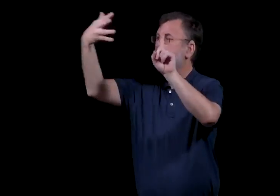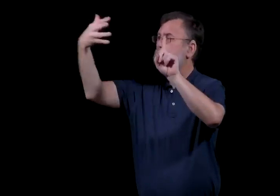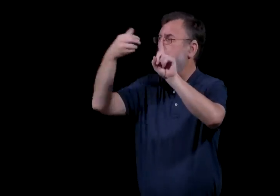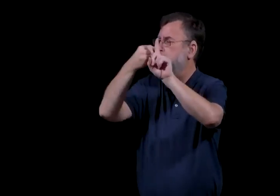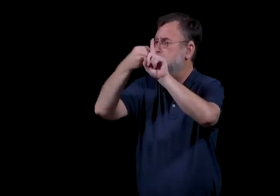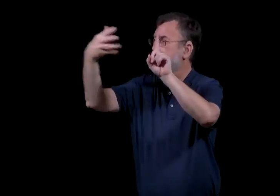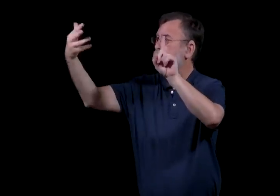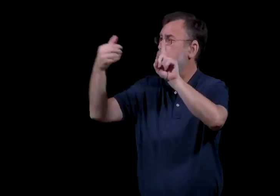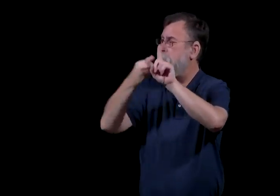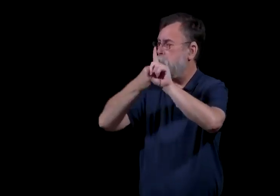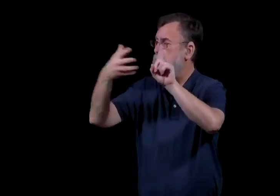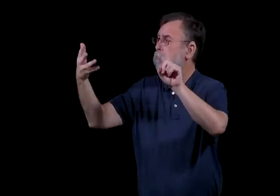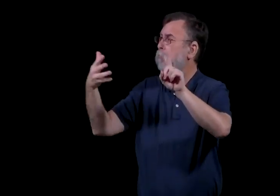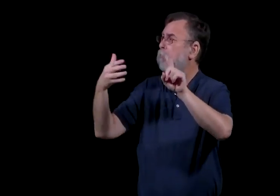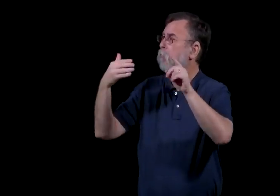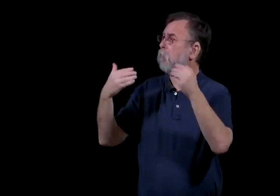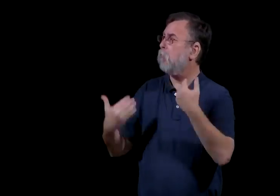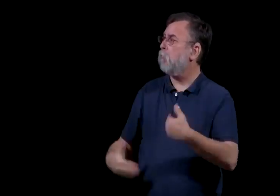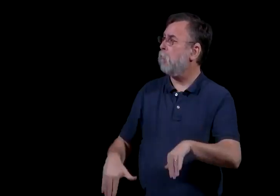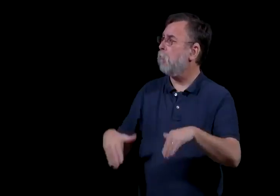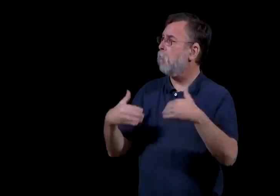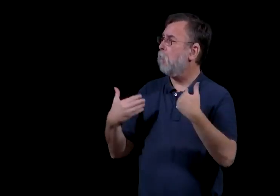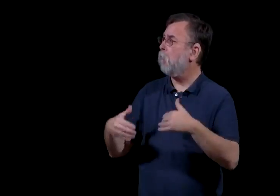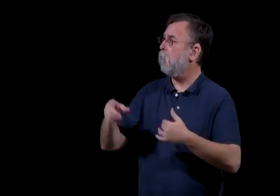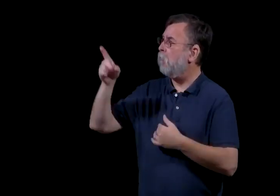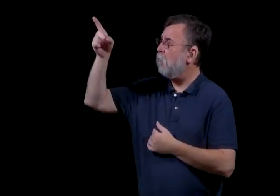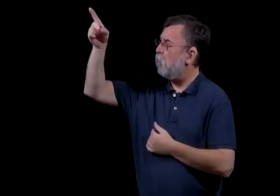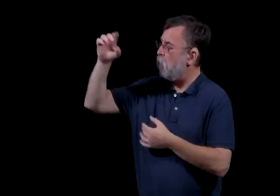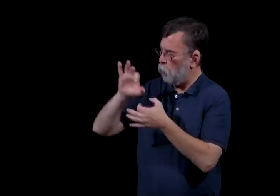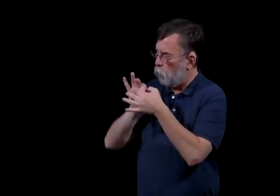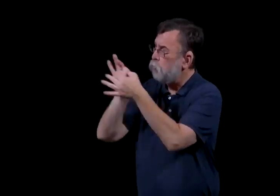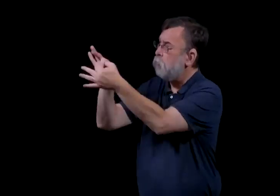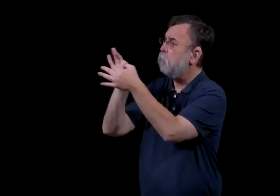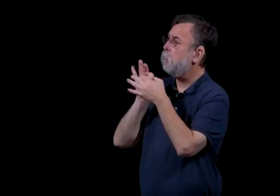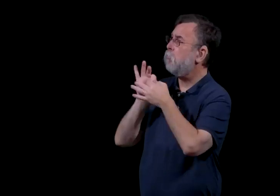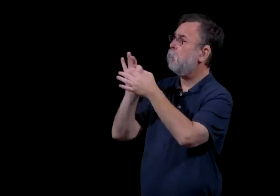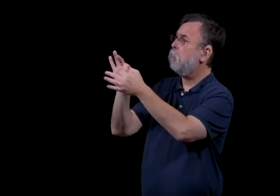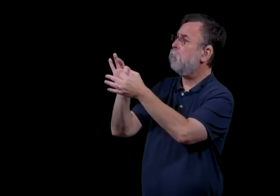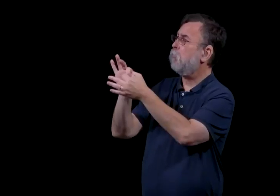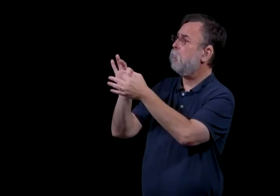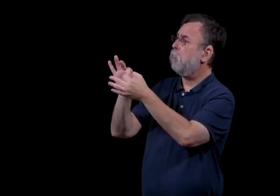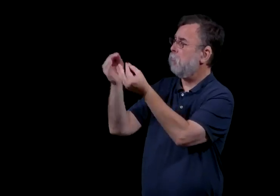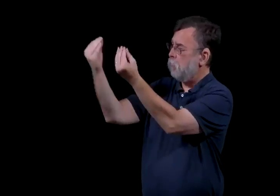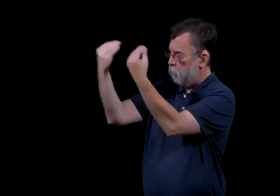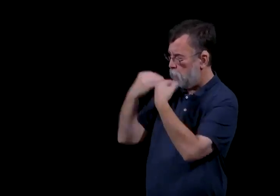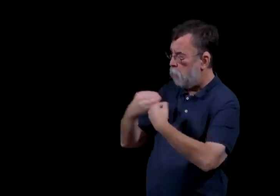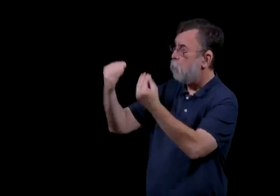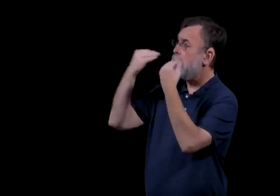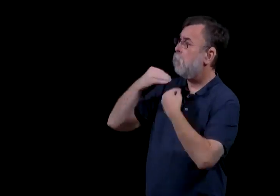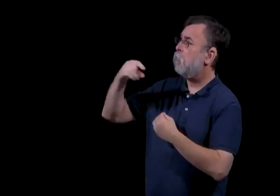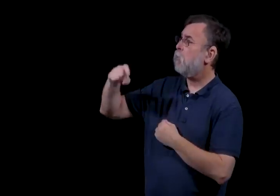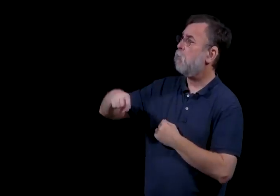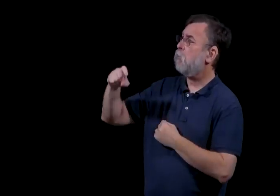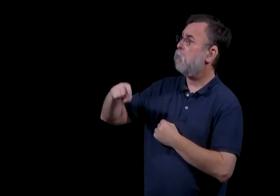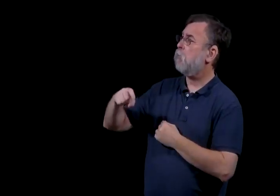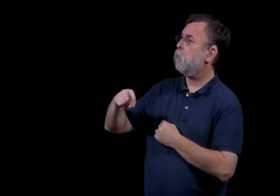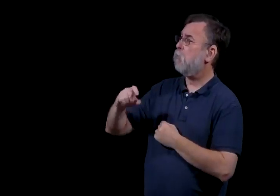we researched and studied the meaning of this psalm, wow. You are our shepherd. We are your sheep.